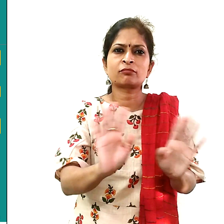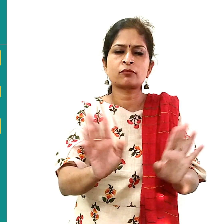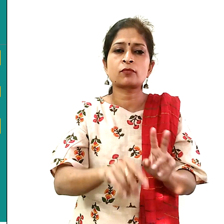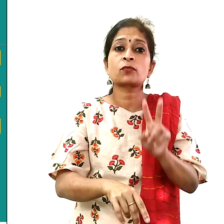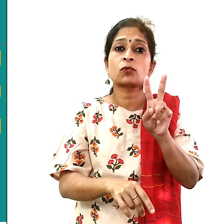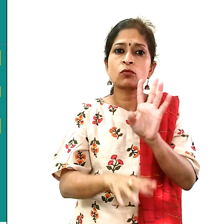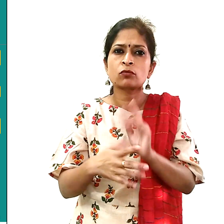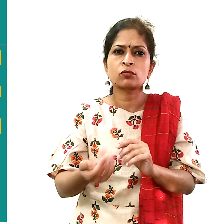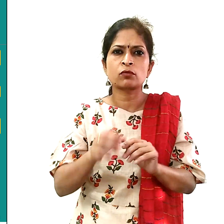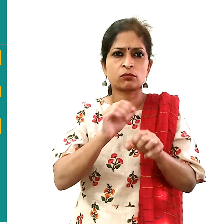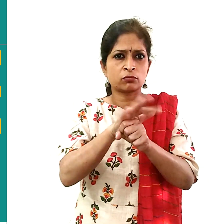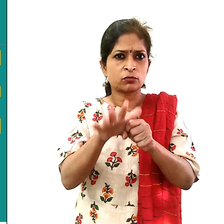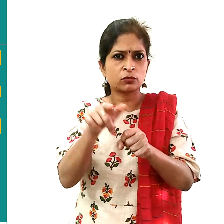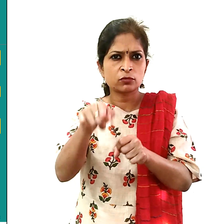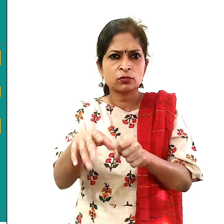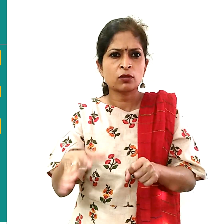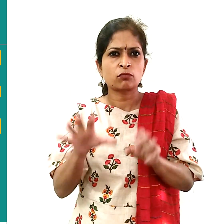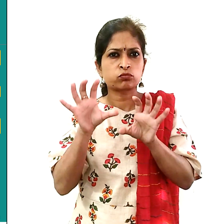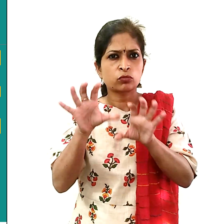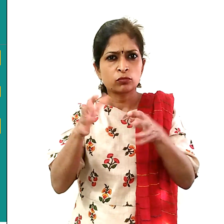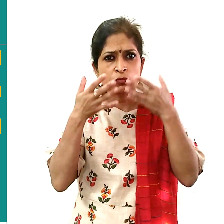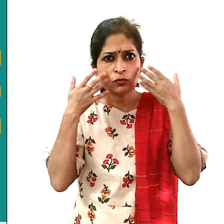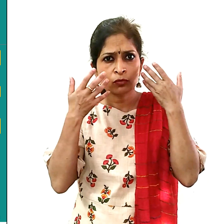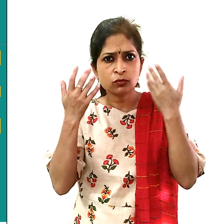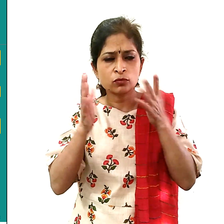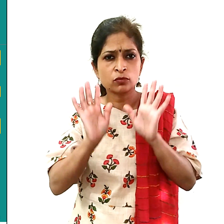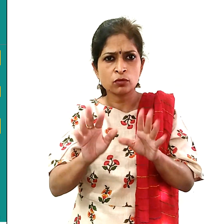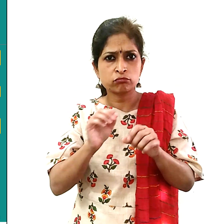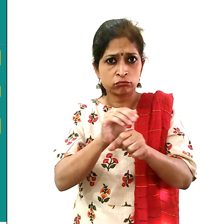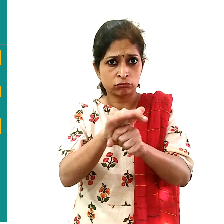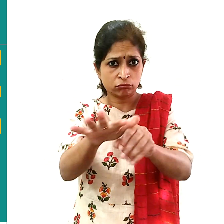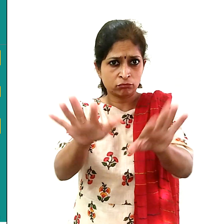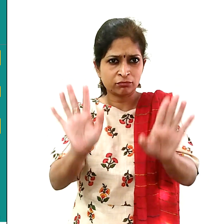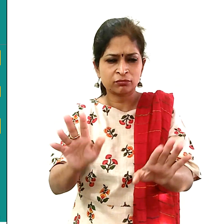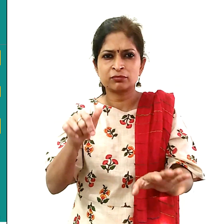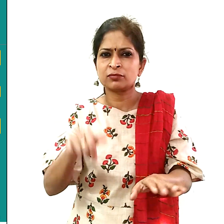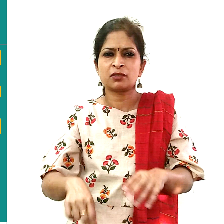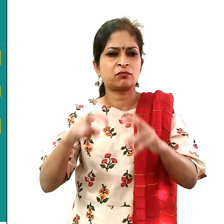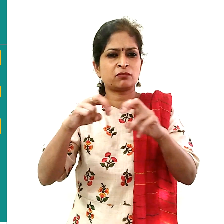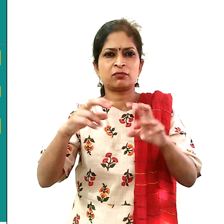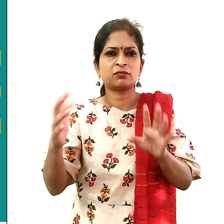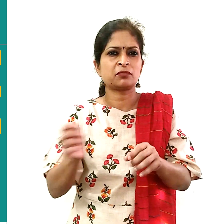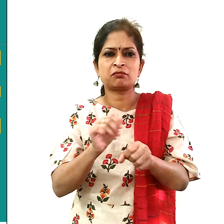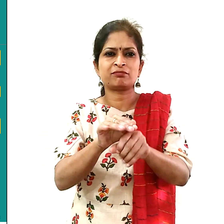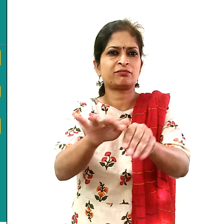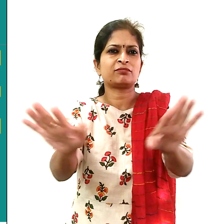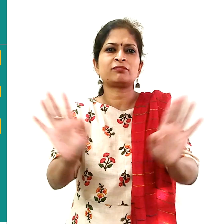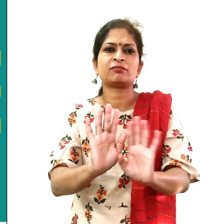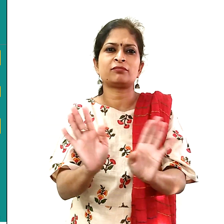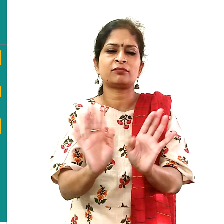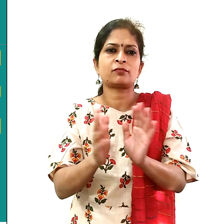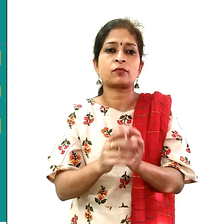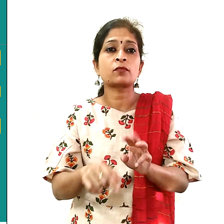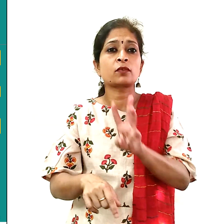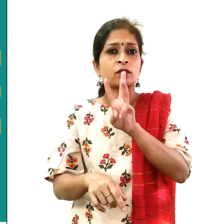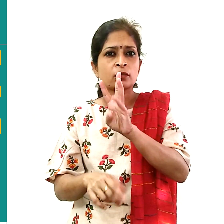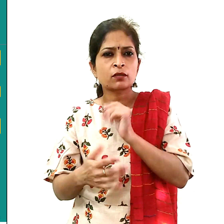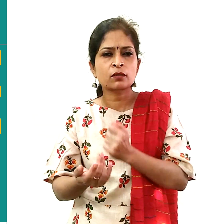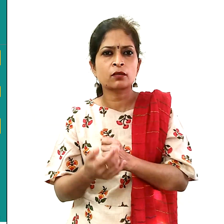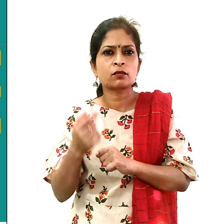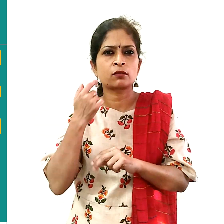the disease. 2. Does the disease spread through pets? The transmission of disease has not been seen through